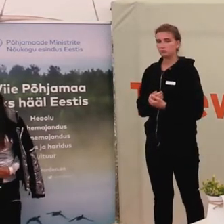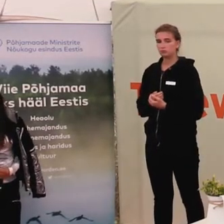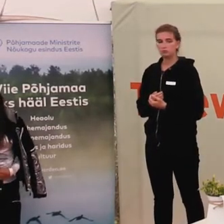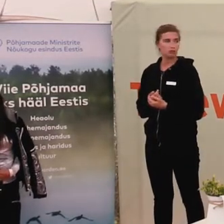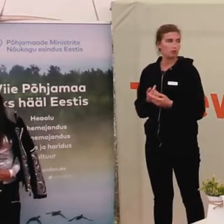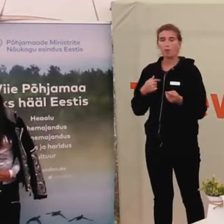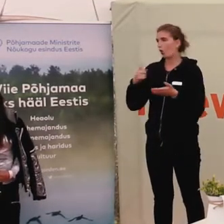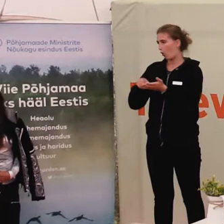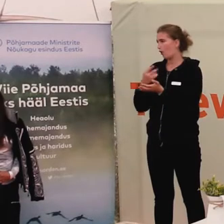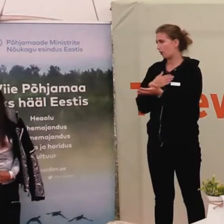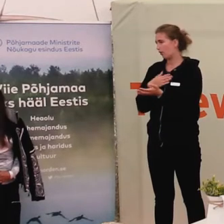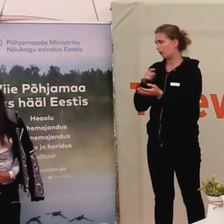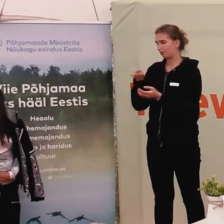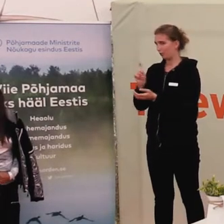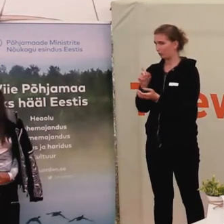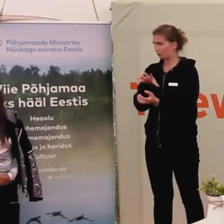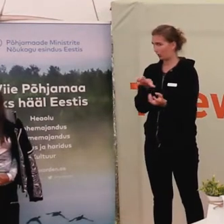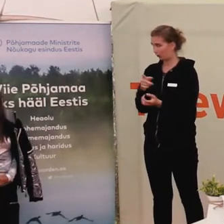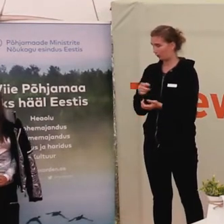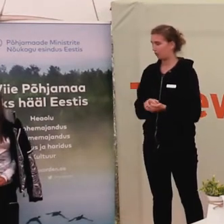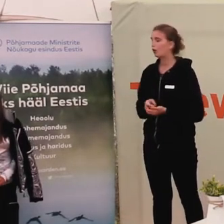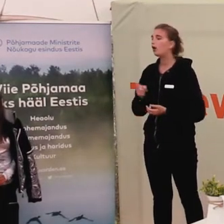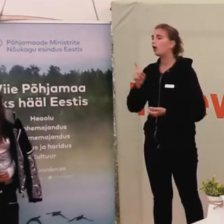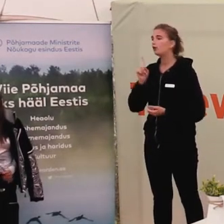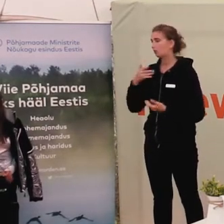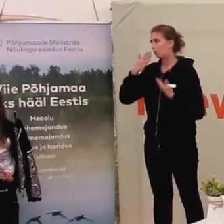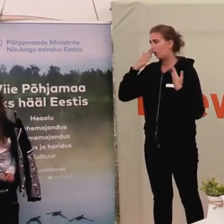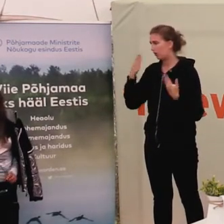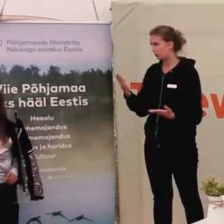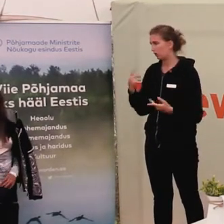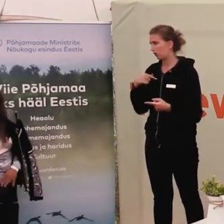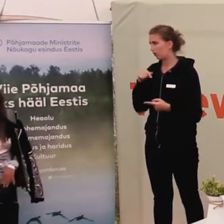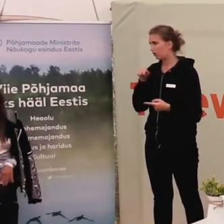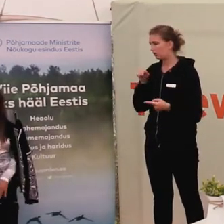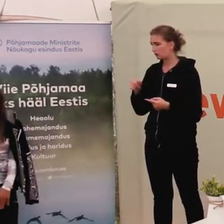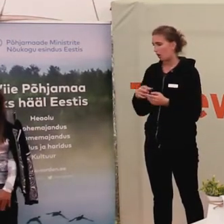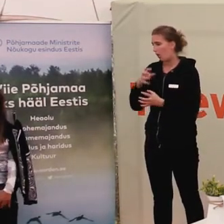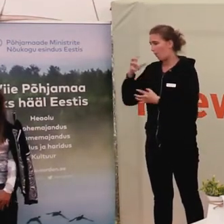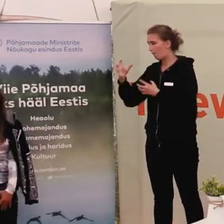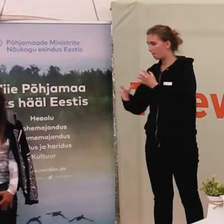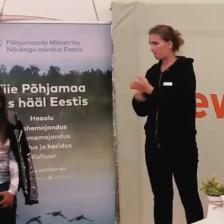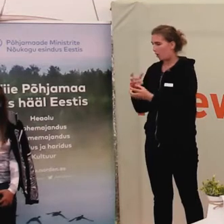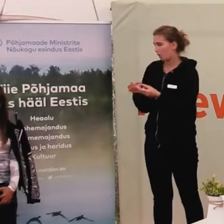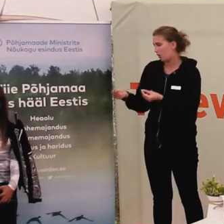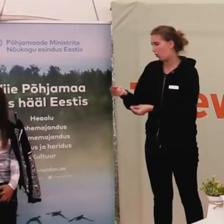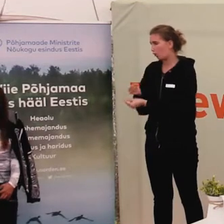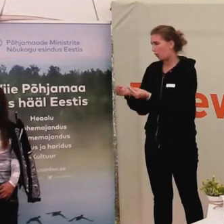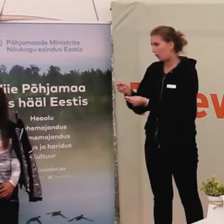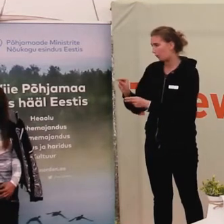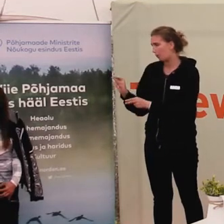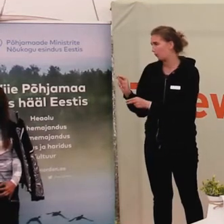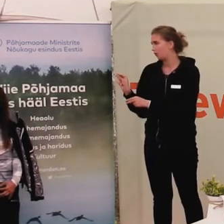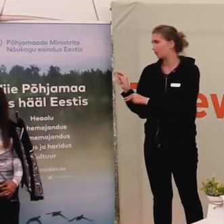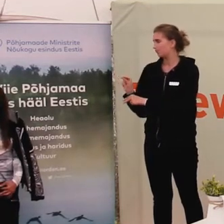I want to repeat that it's a very difficult question, and I don't know how to how to redistribute the world economy. But one thing we can think of is